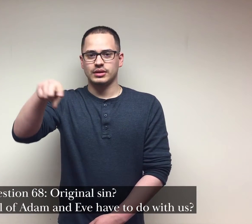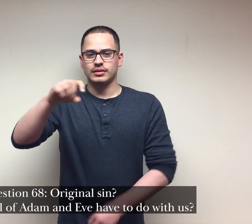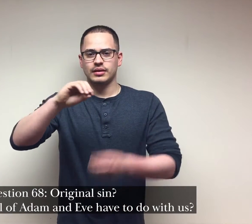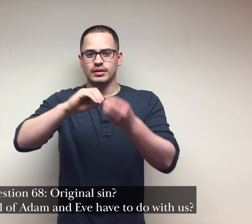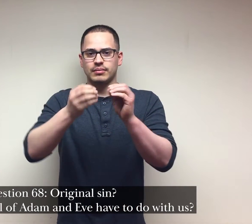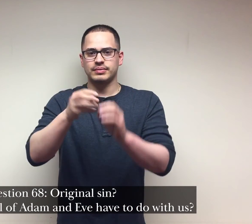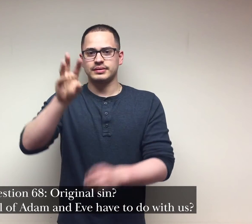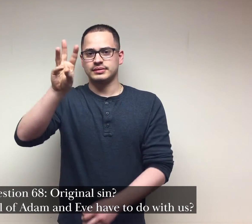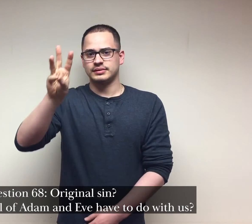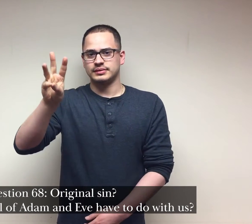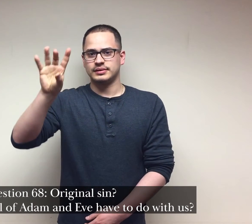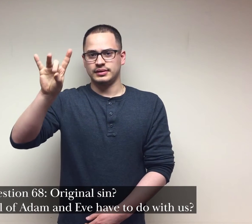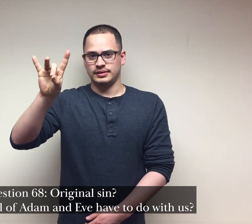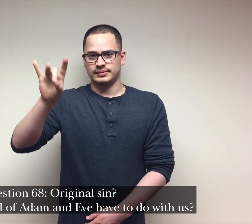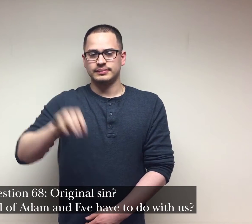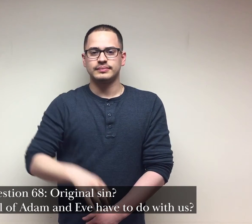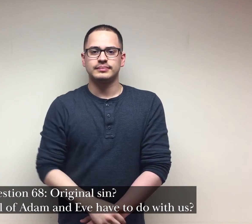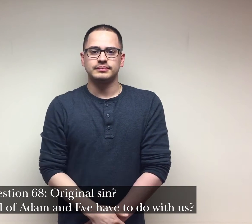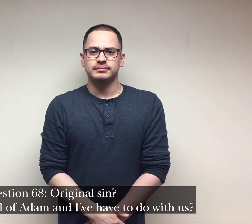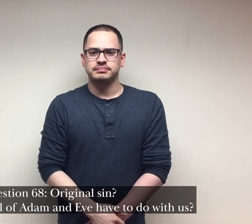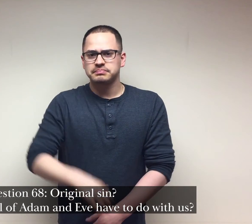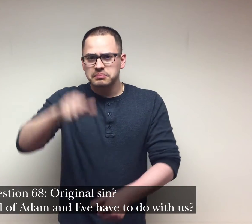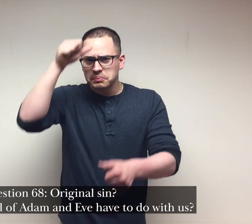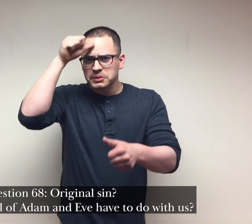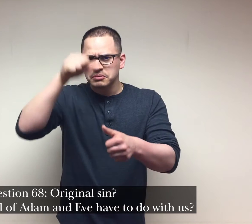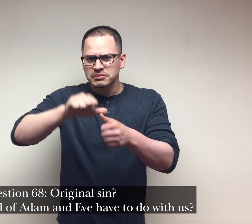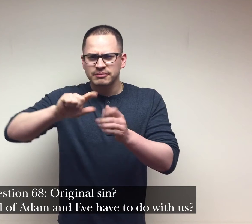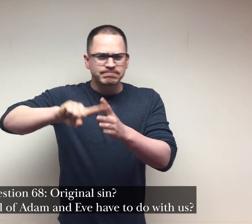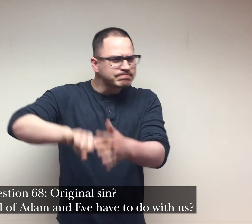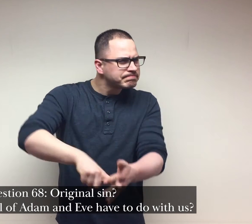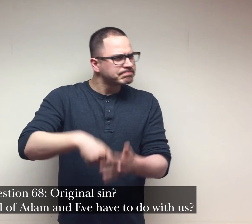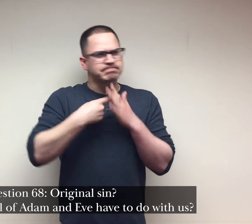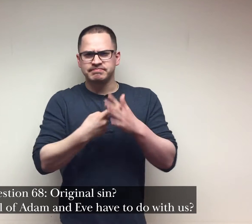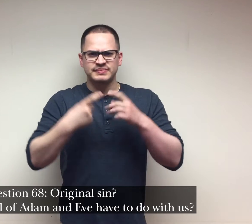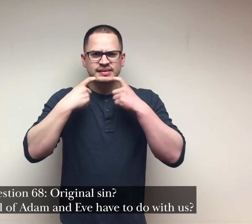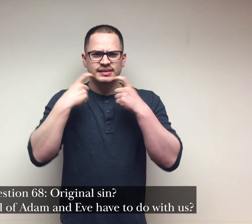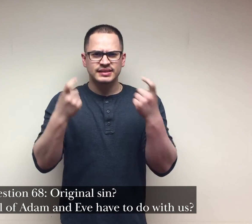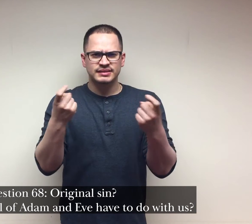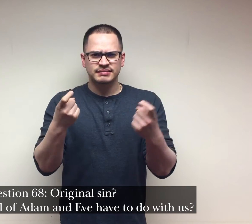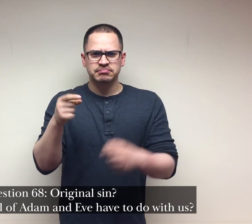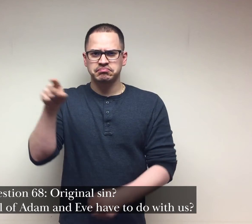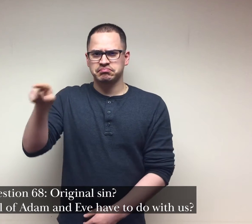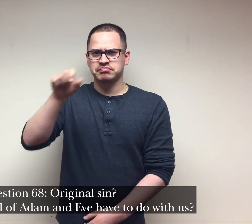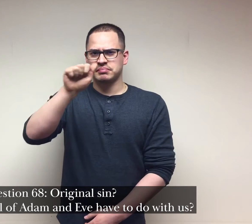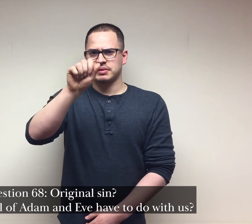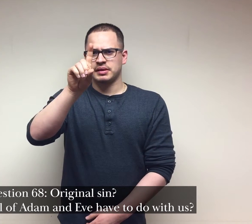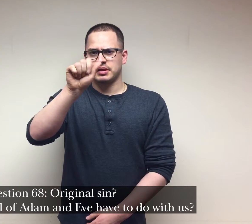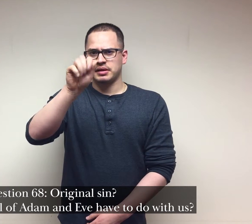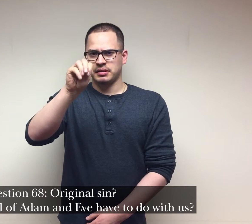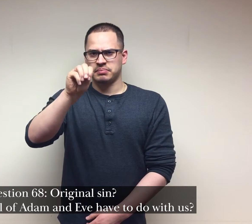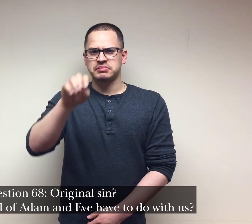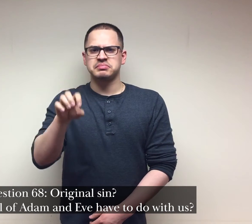Question 68. Original sin? What does the fall of Adam and Eve have to do with